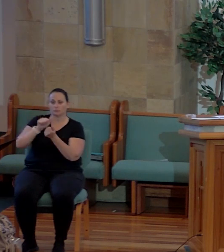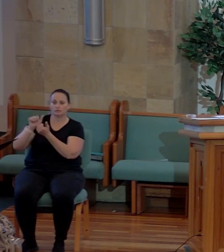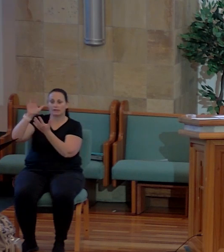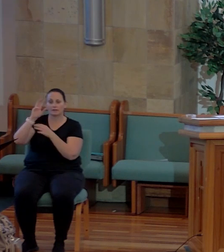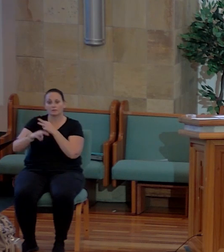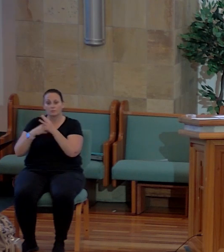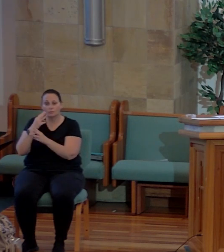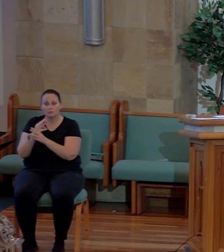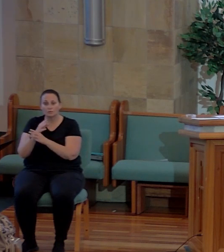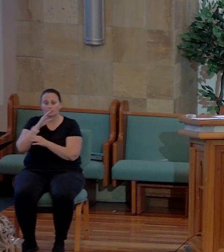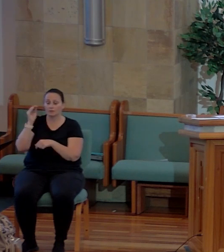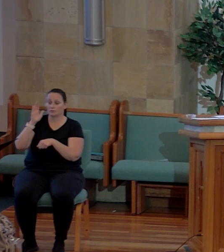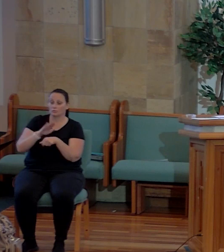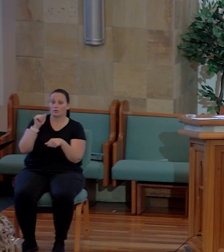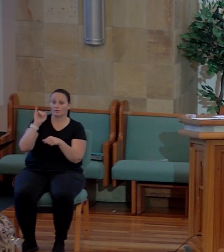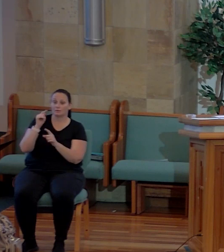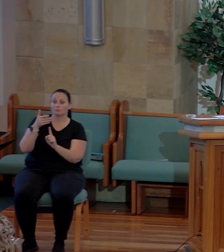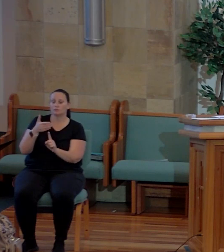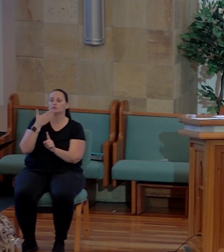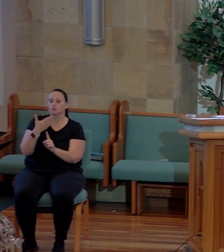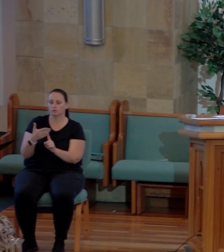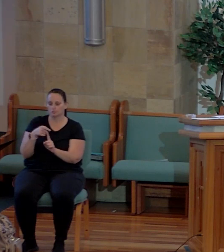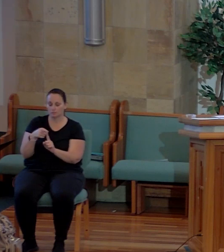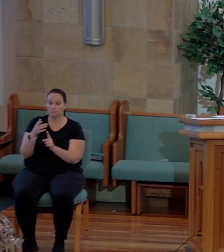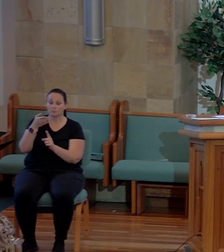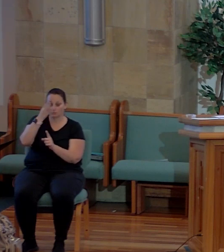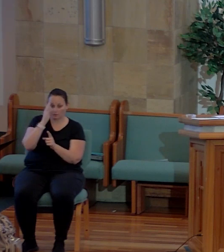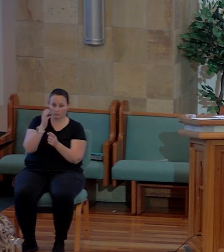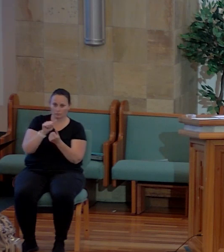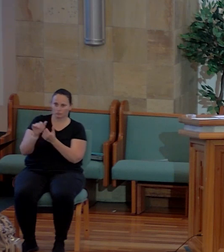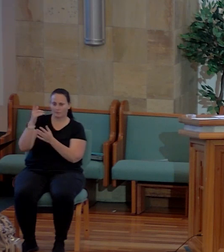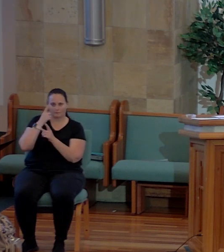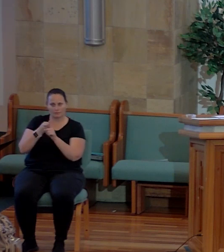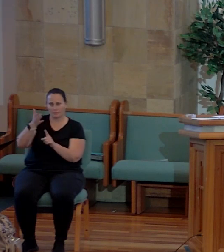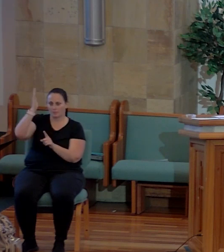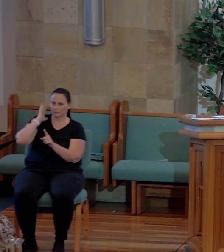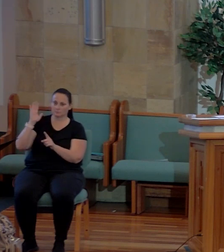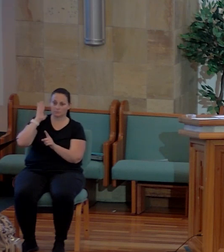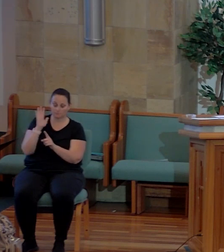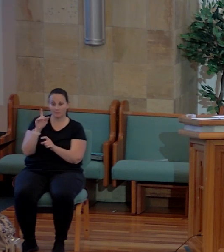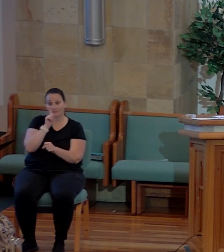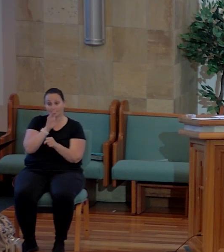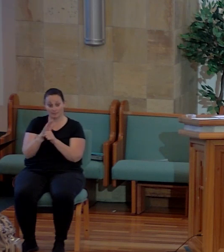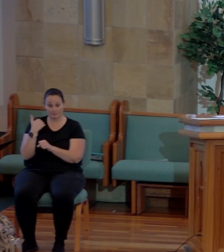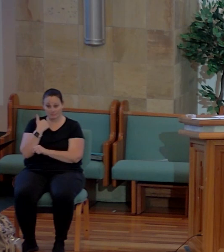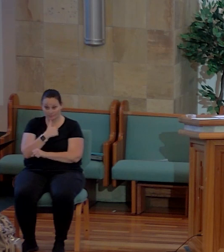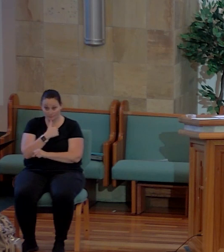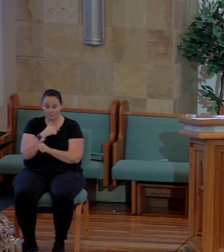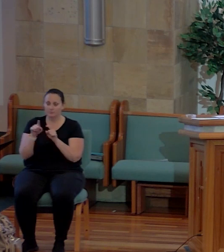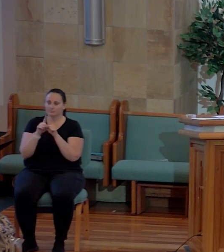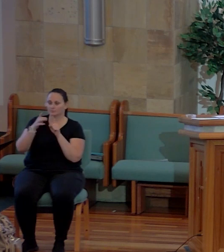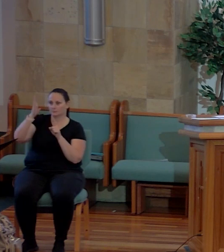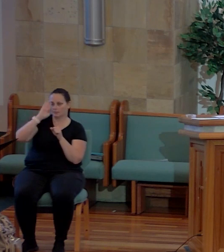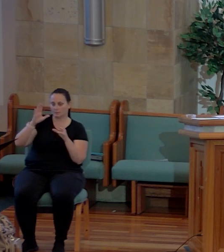world and called it good. God created from long ago and claimed us as God's